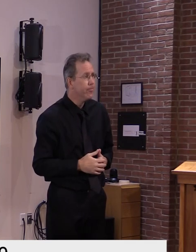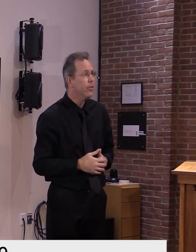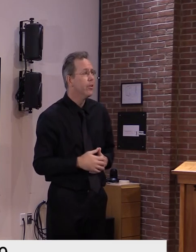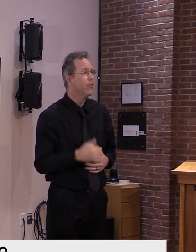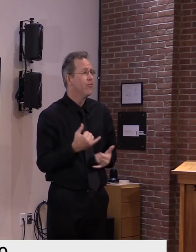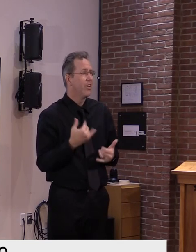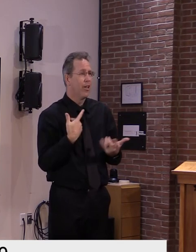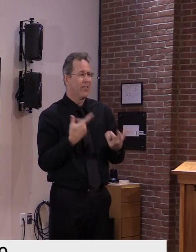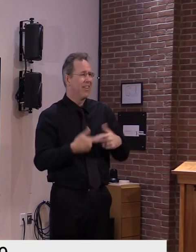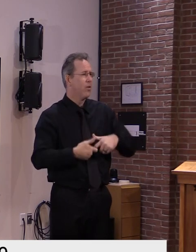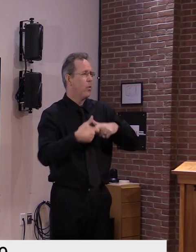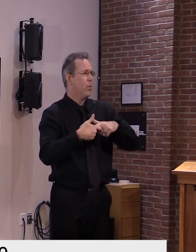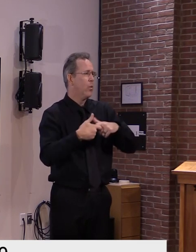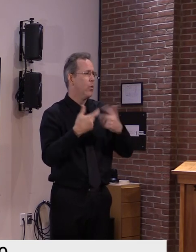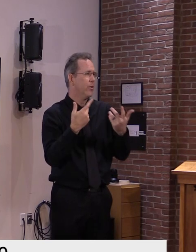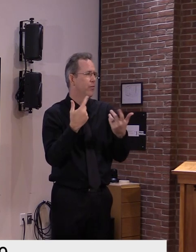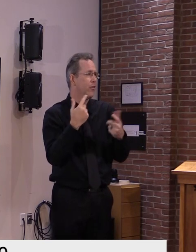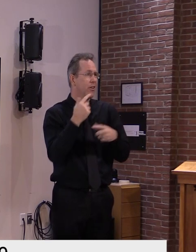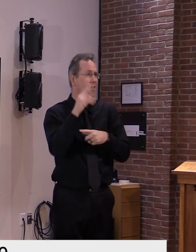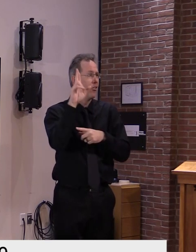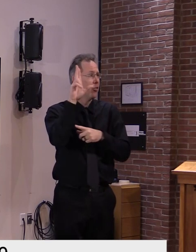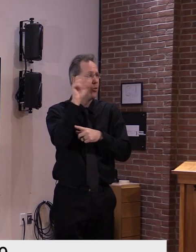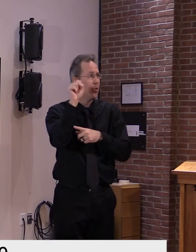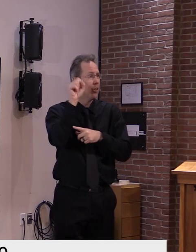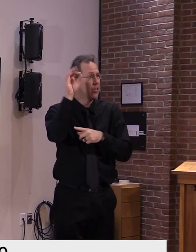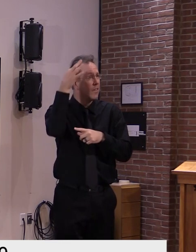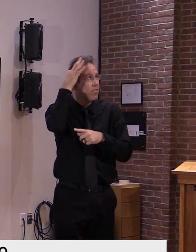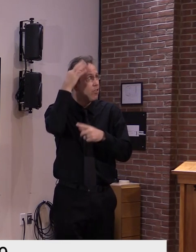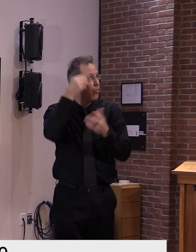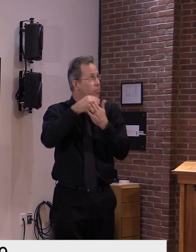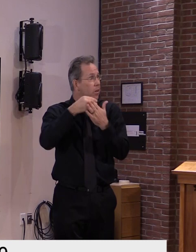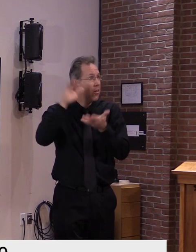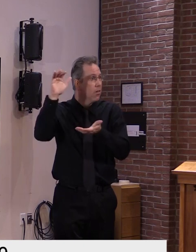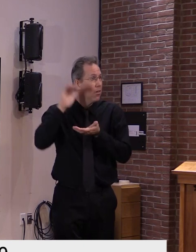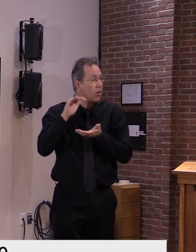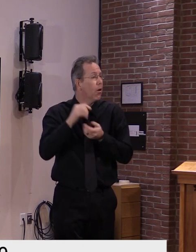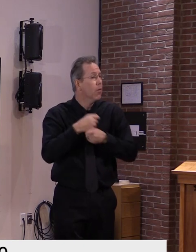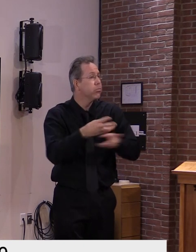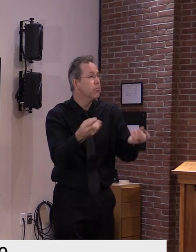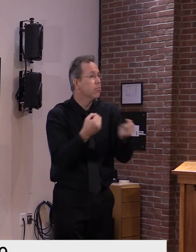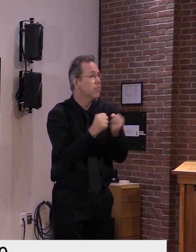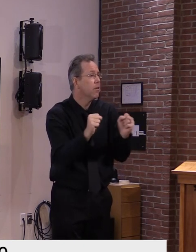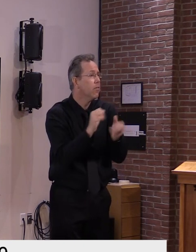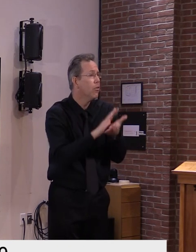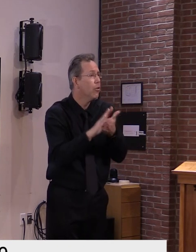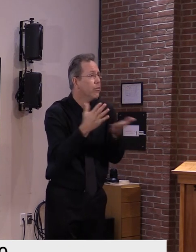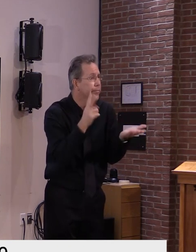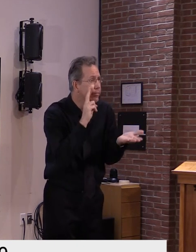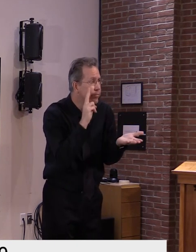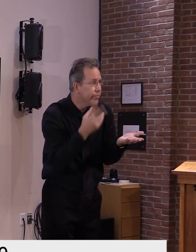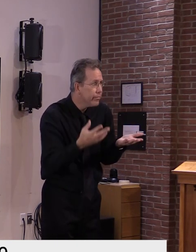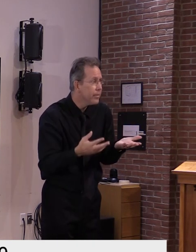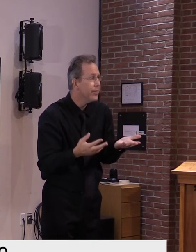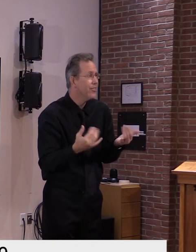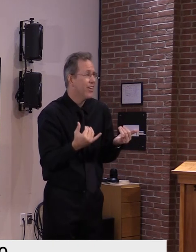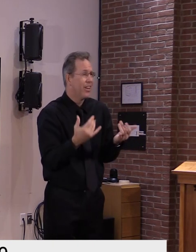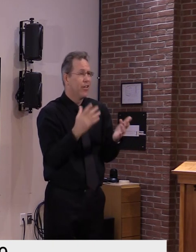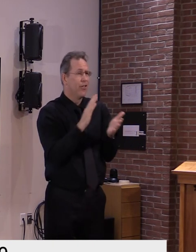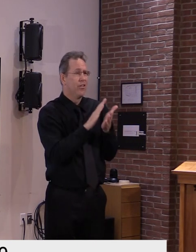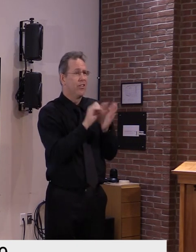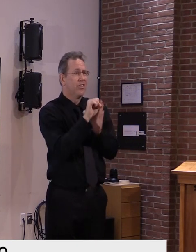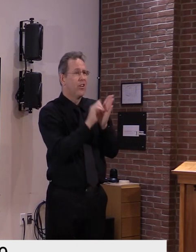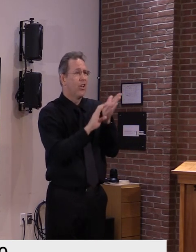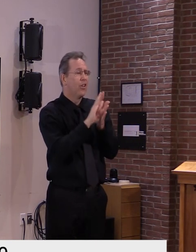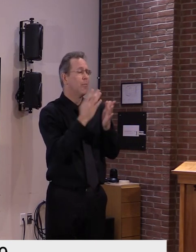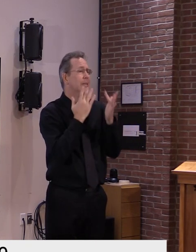like. Our coffers aren't exactly full here in Vermont. We're going to have to make a lot of decisions about what